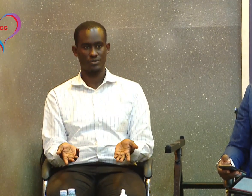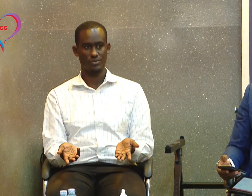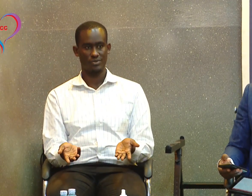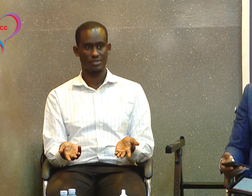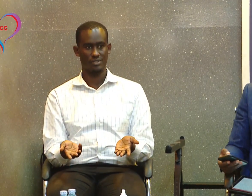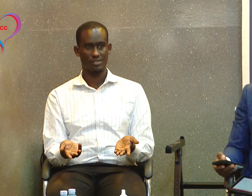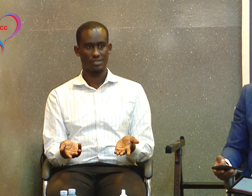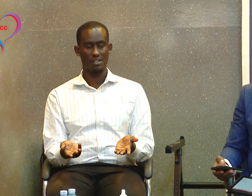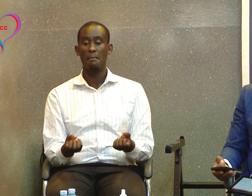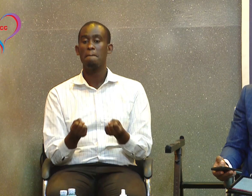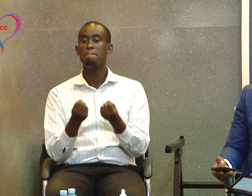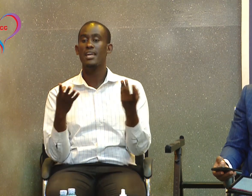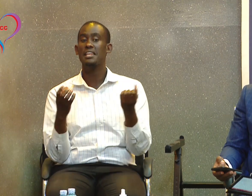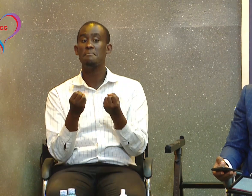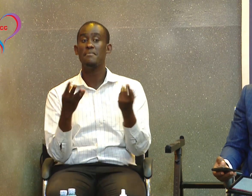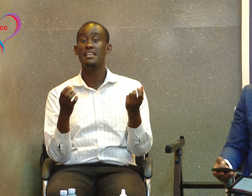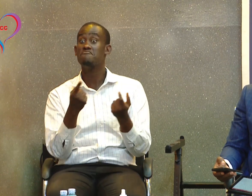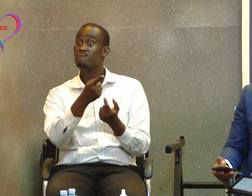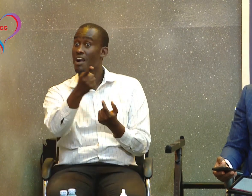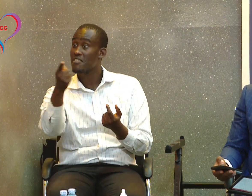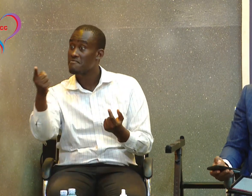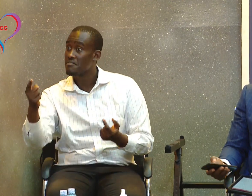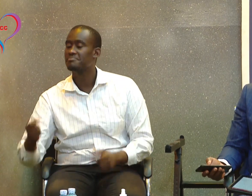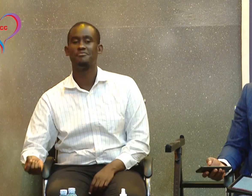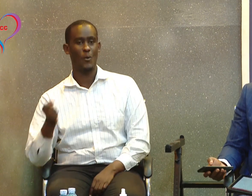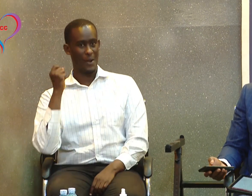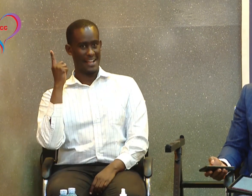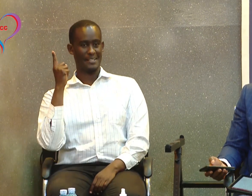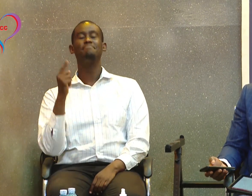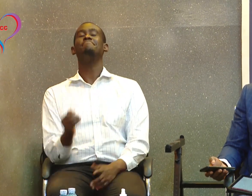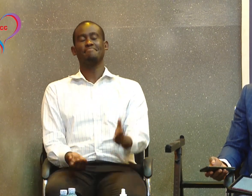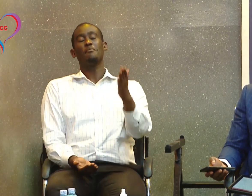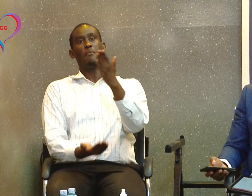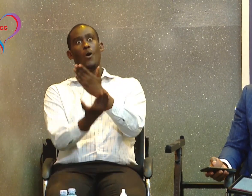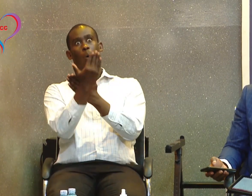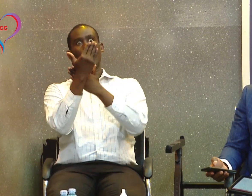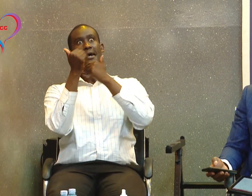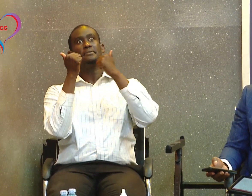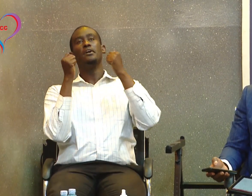So many of us wake up because it is morning.